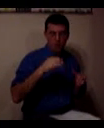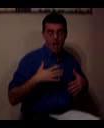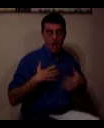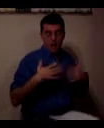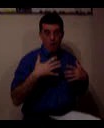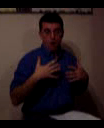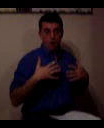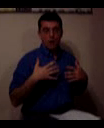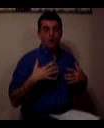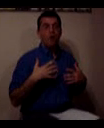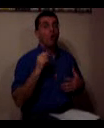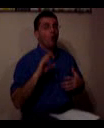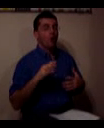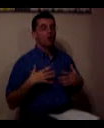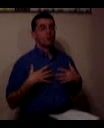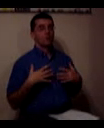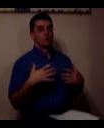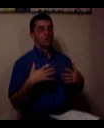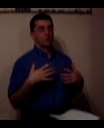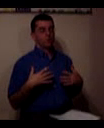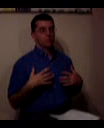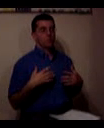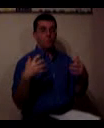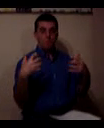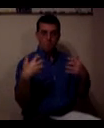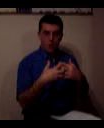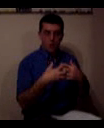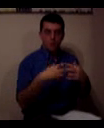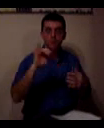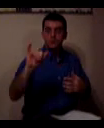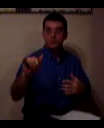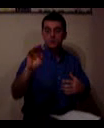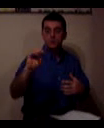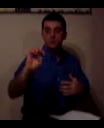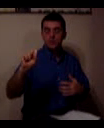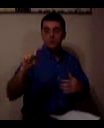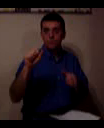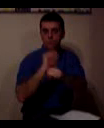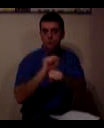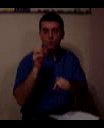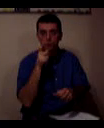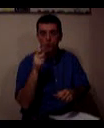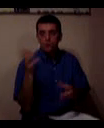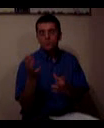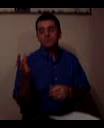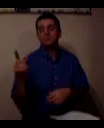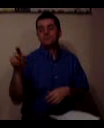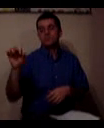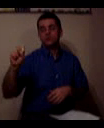and out. Right? So with your partners, James, make sure you're working with Shelley, and with our partners, then we